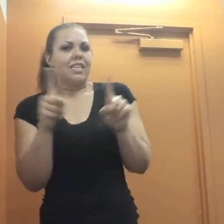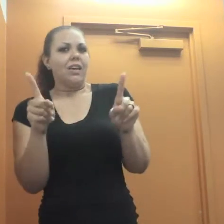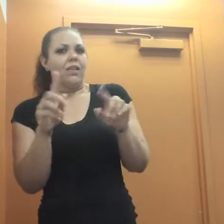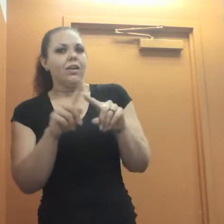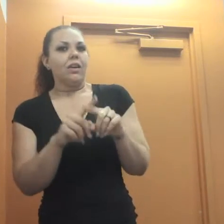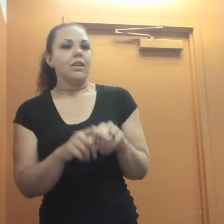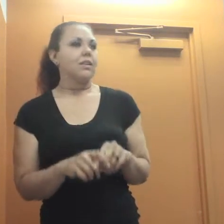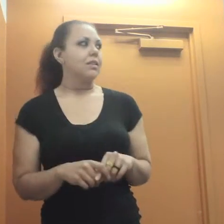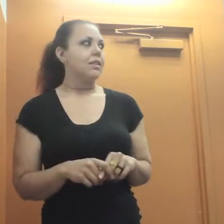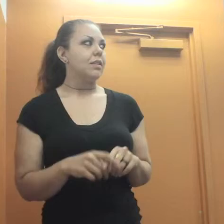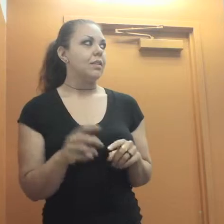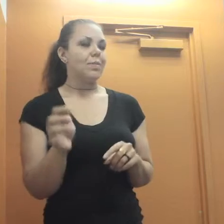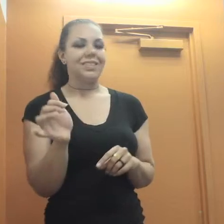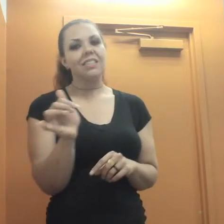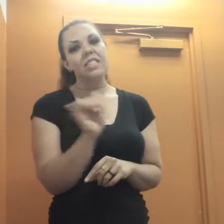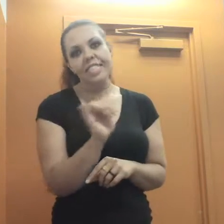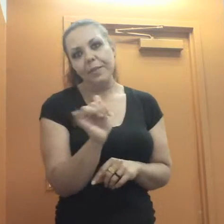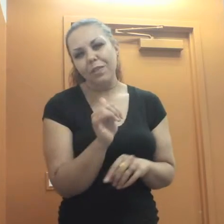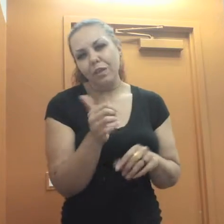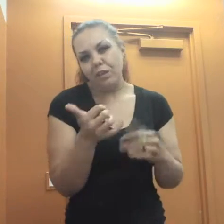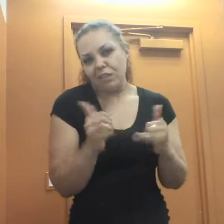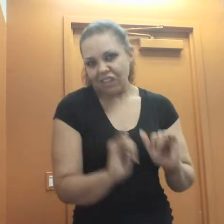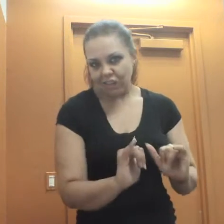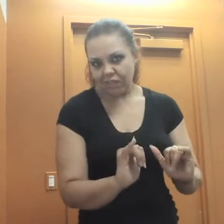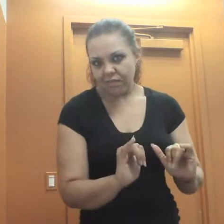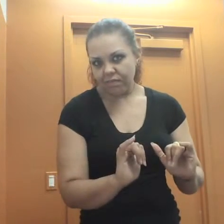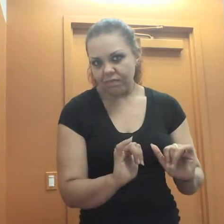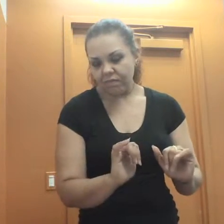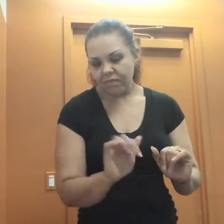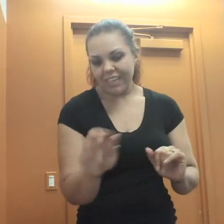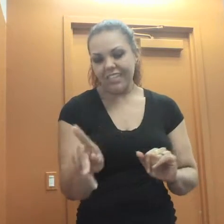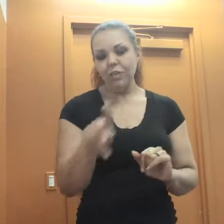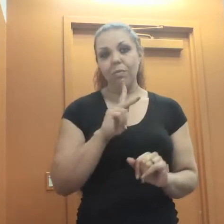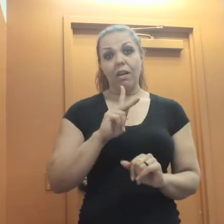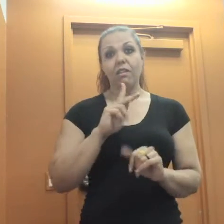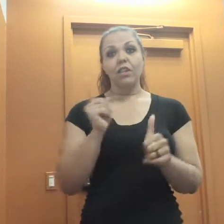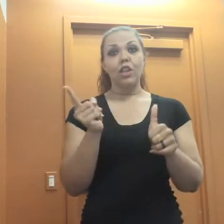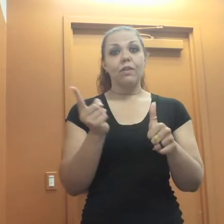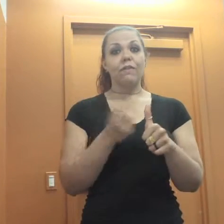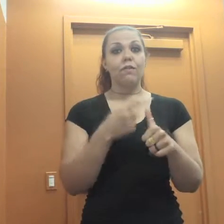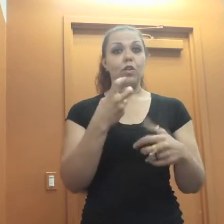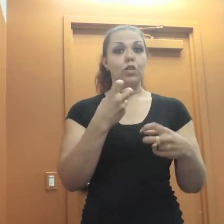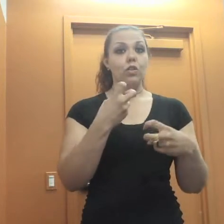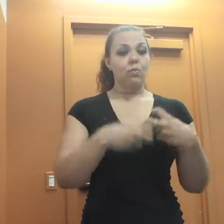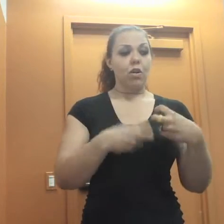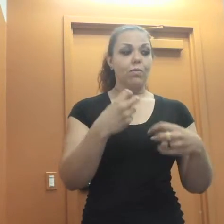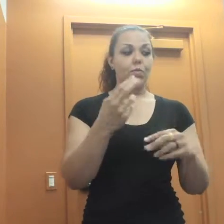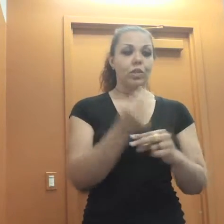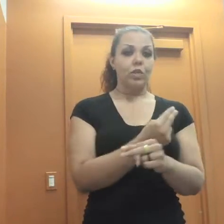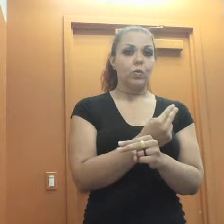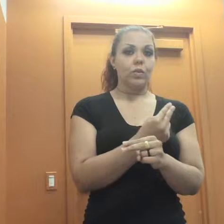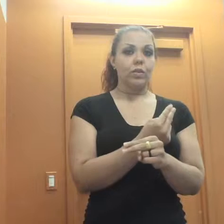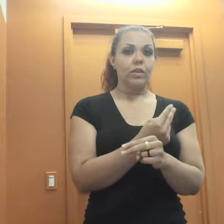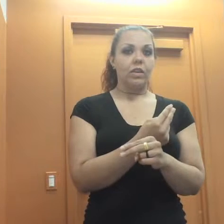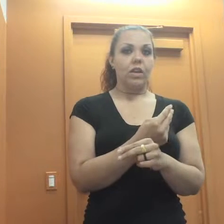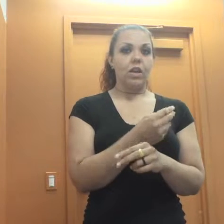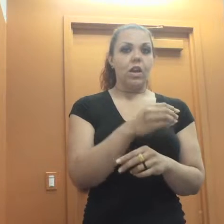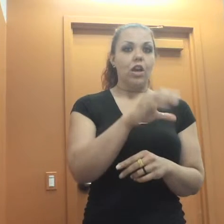at. Let's go back to the equation we used for our first problem, the reaction of carbon monoxide and hydrogen to